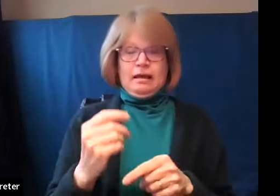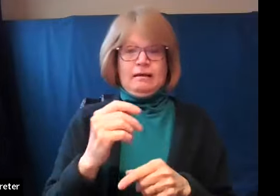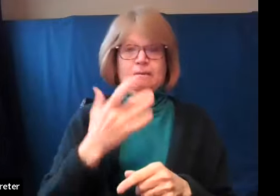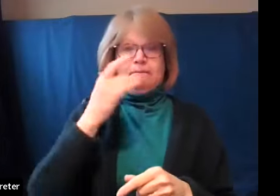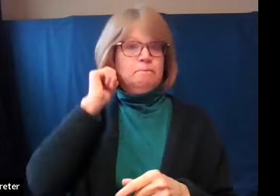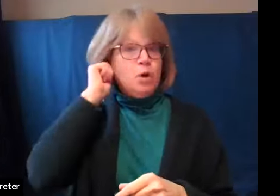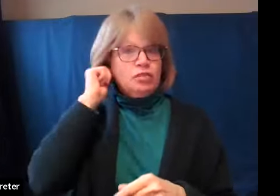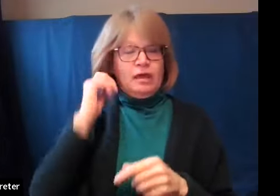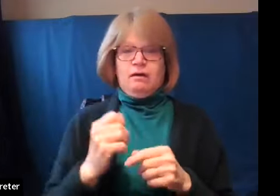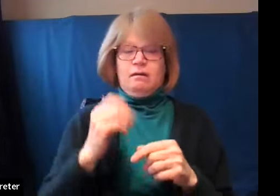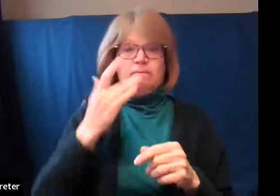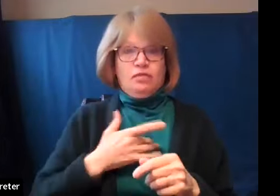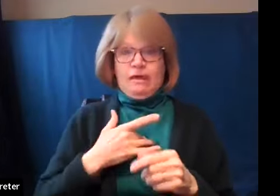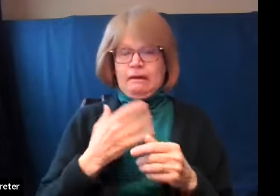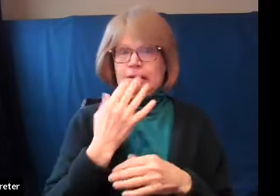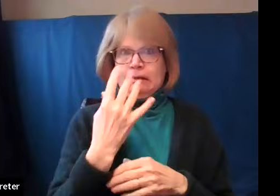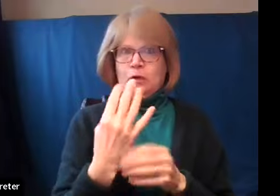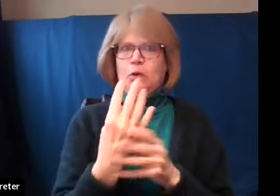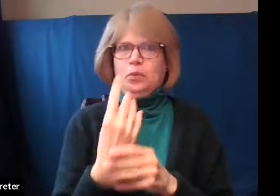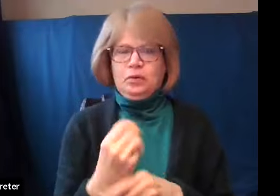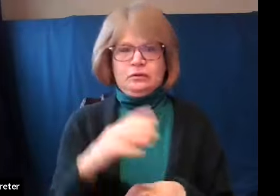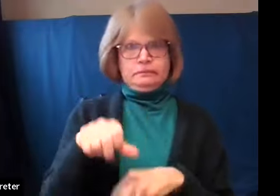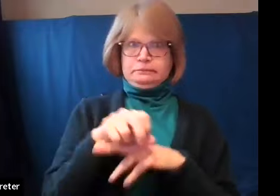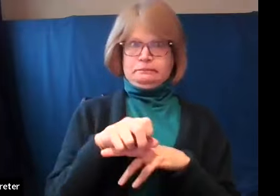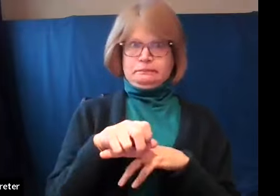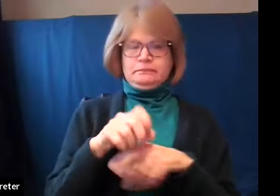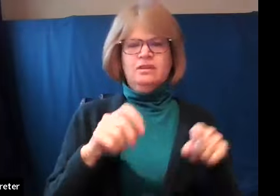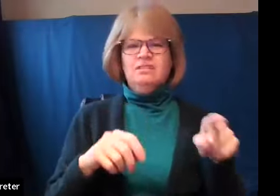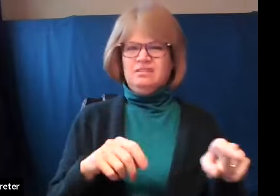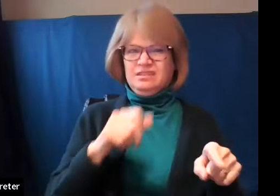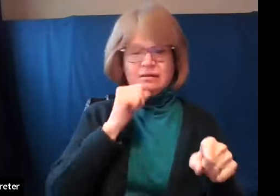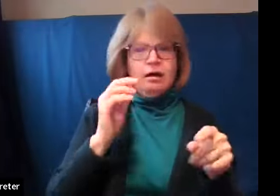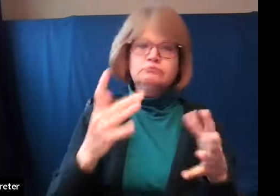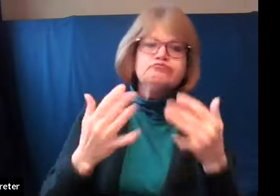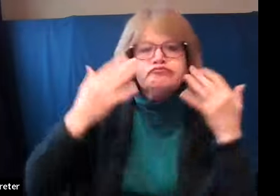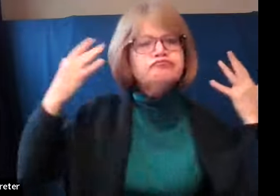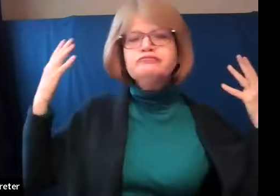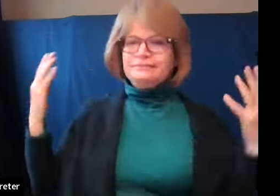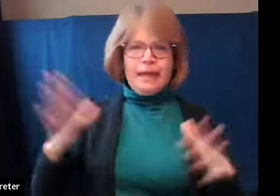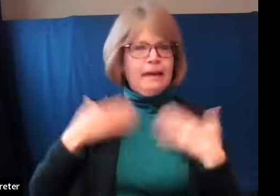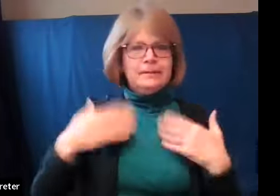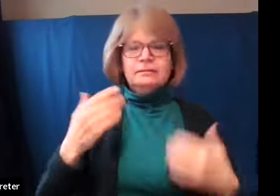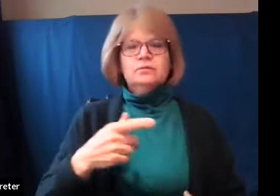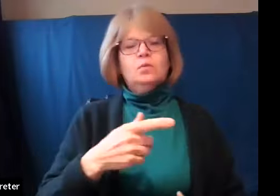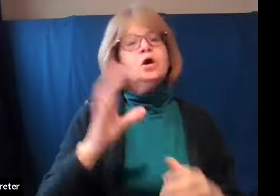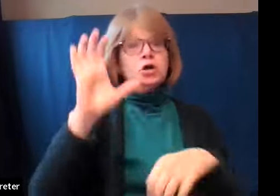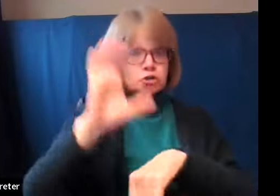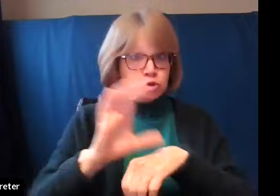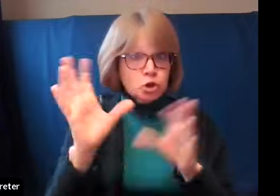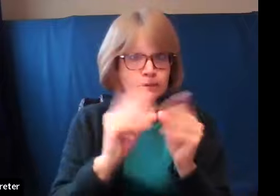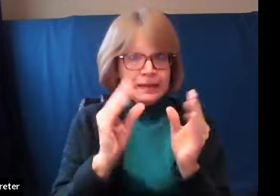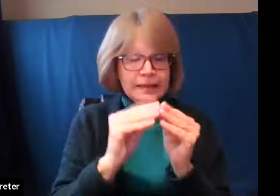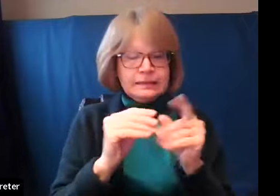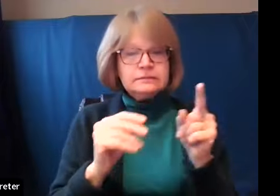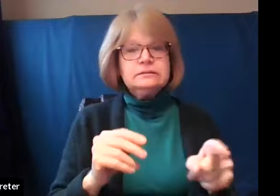wasn't a warm, fuzzy memory. And Irma wasn't a warm, fuzzy personality. At church meetings, Irma, right or wrong, could